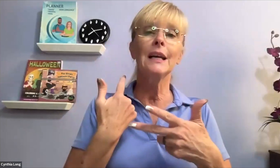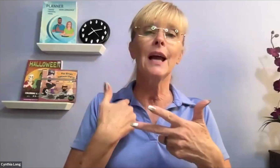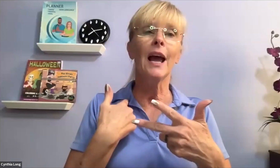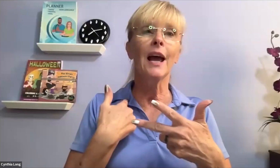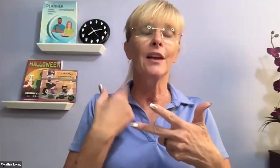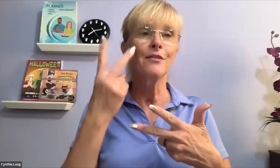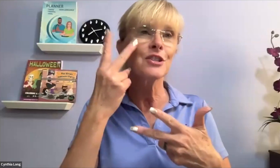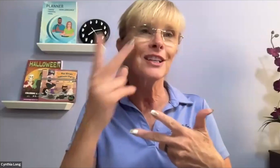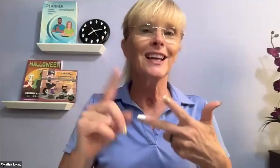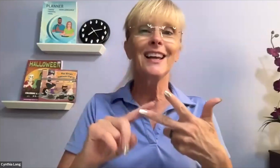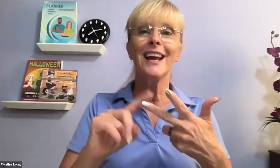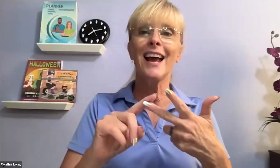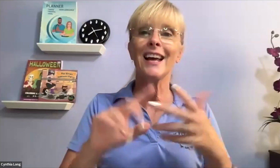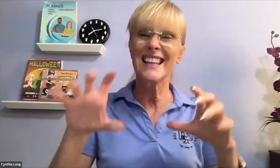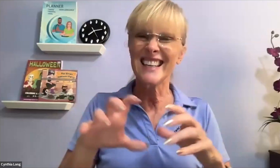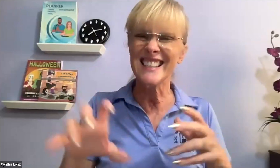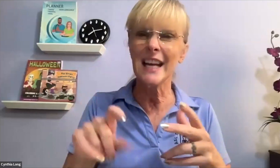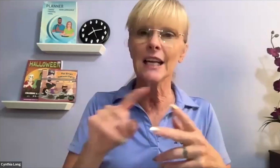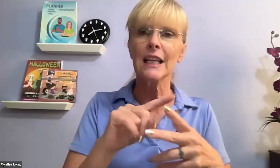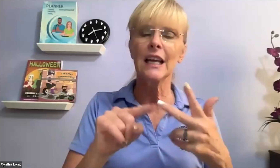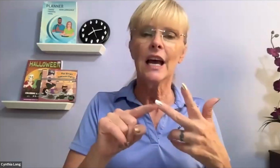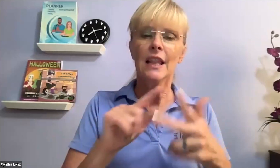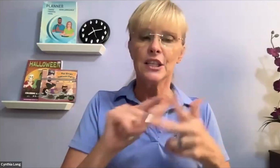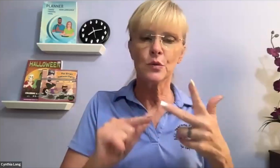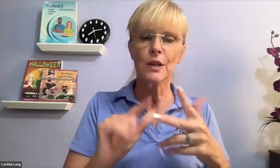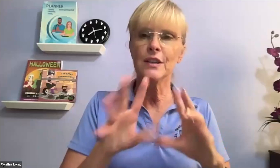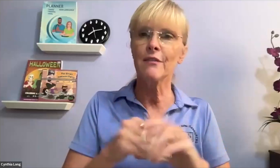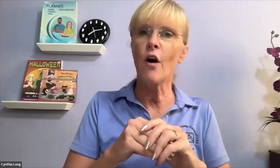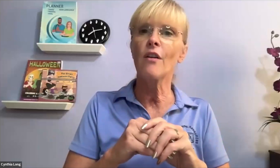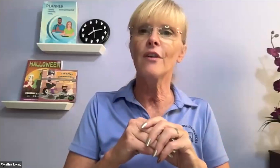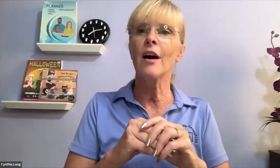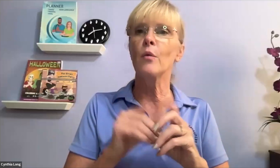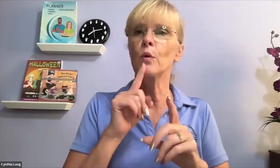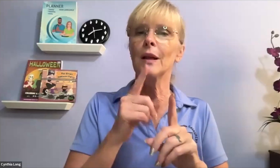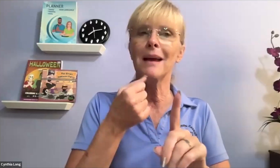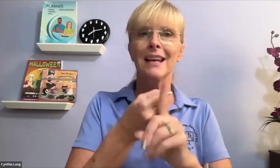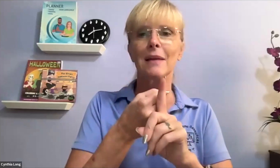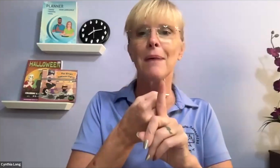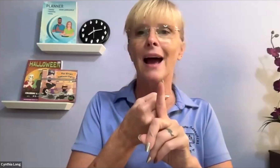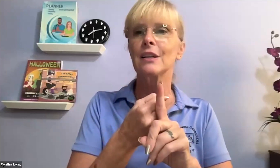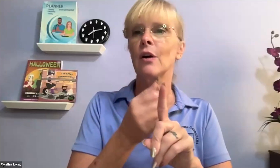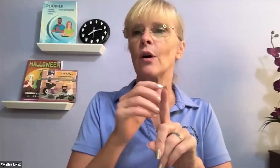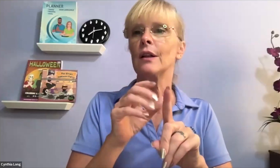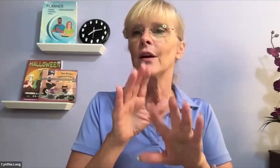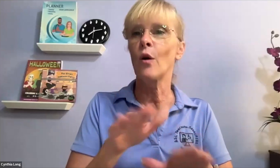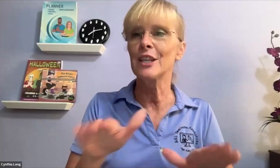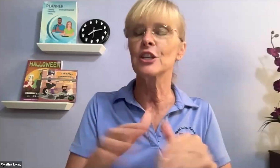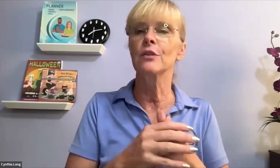auditorially and visually and kinesthetically. These things involve really make an impact on the